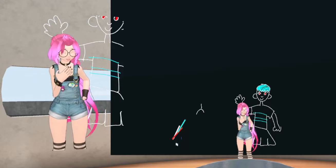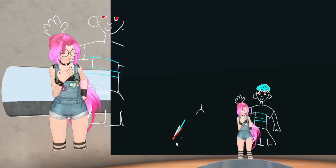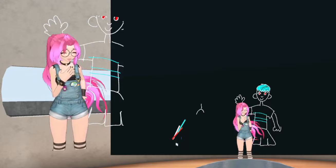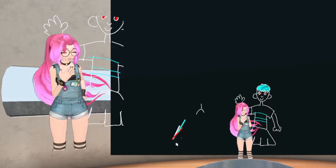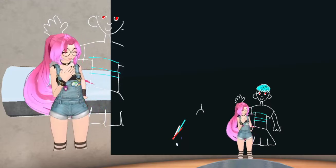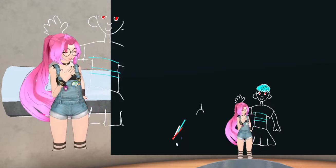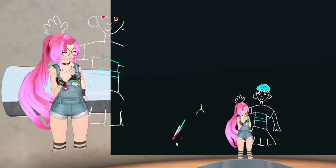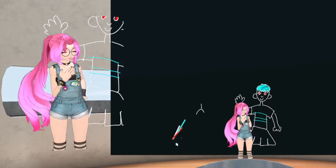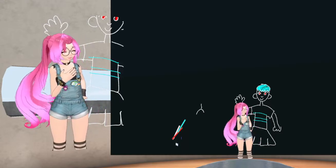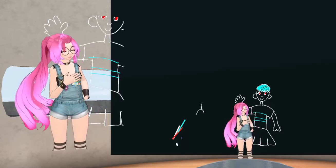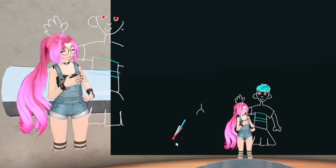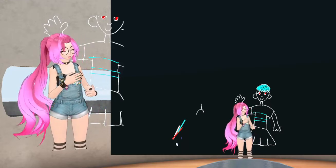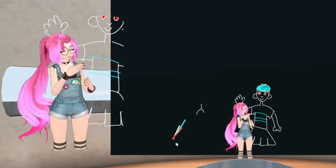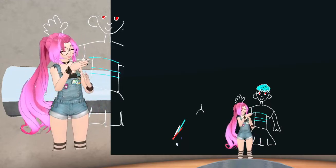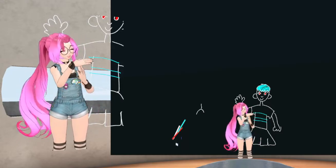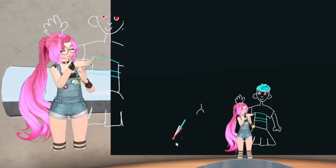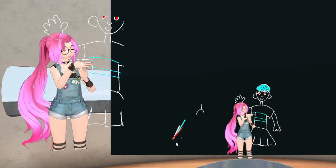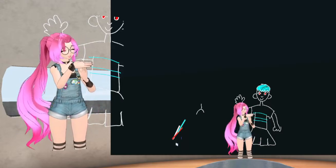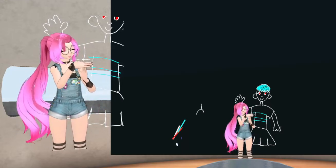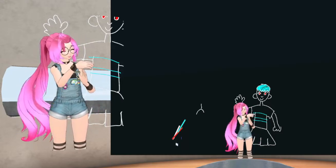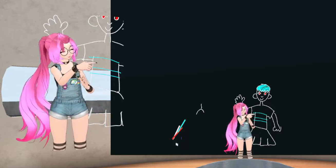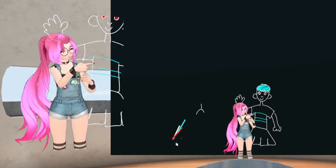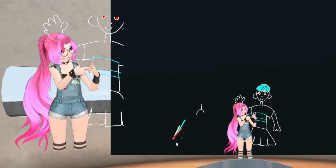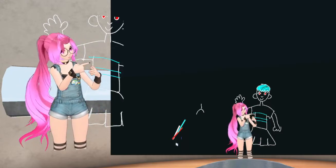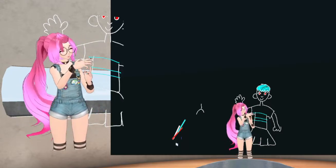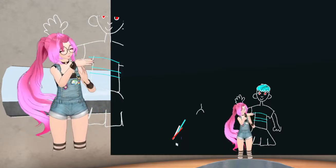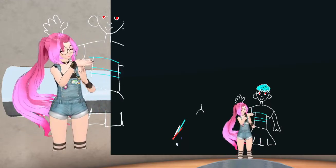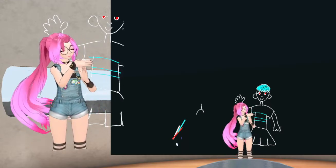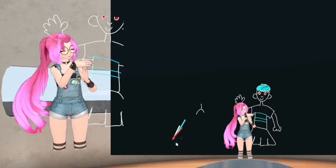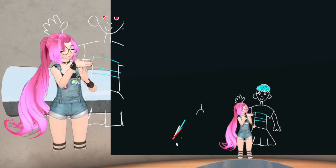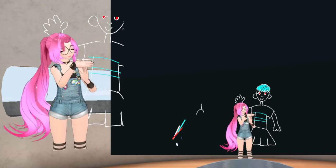a really good question, though. I've never seen a sign for tie-dye.